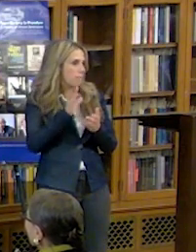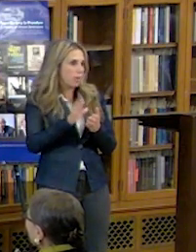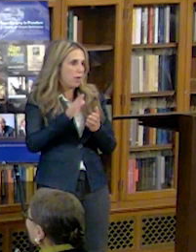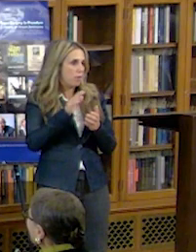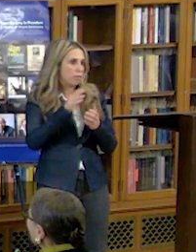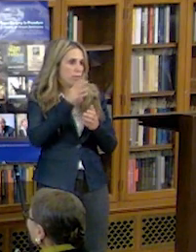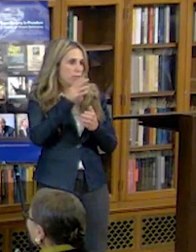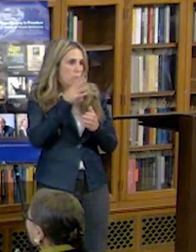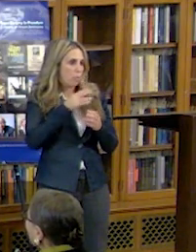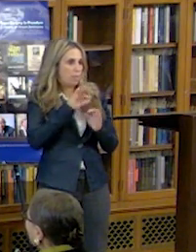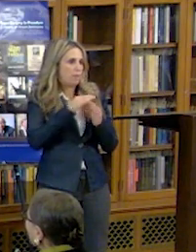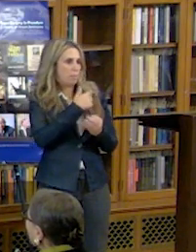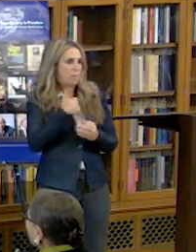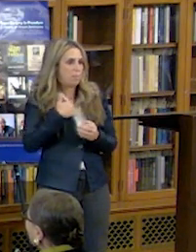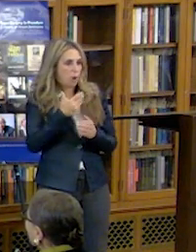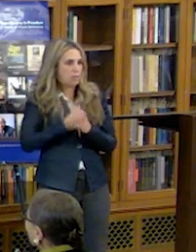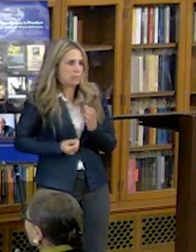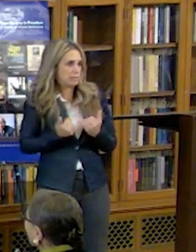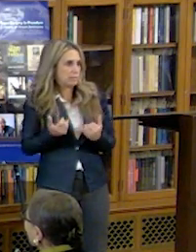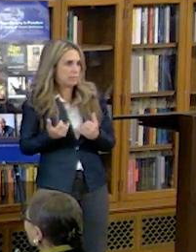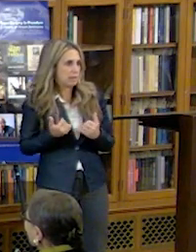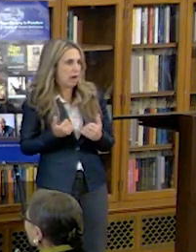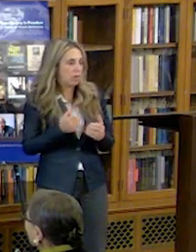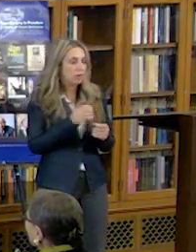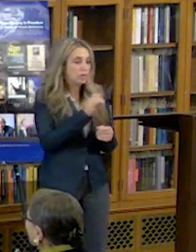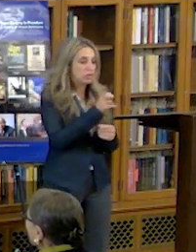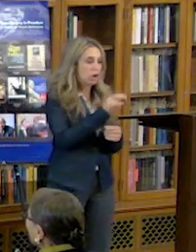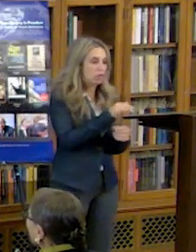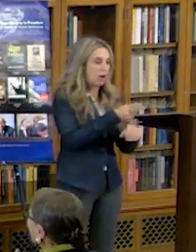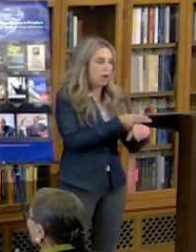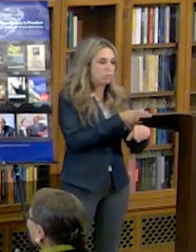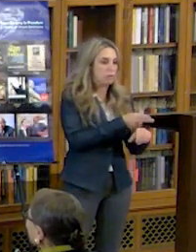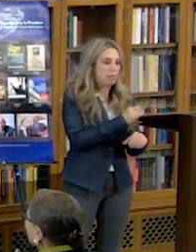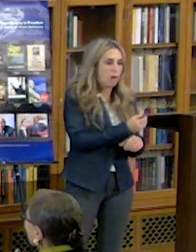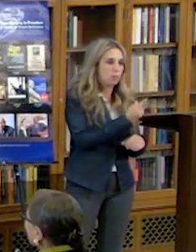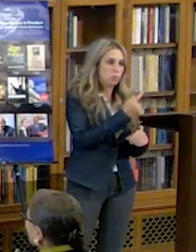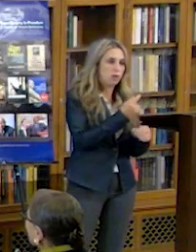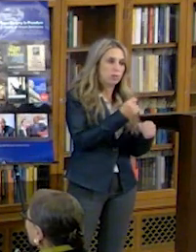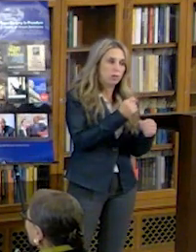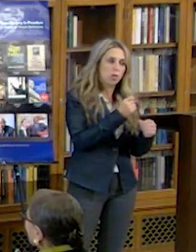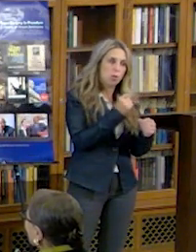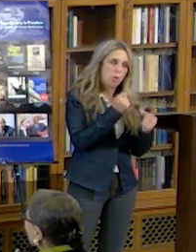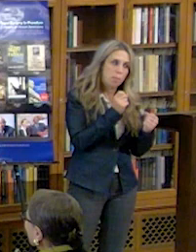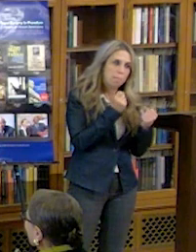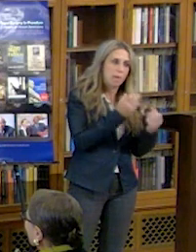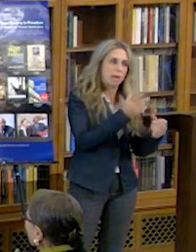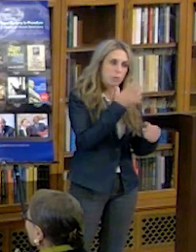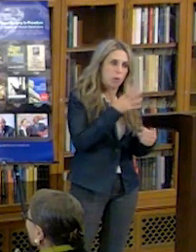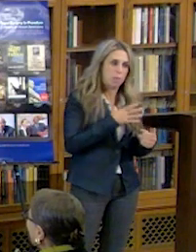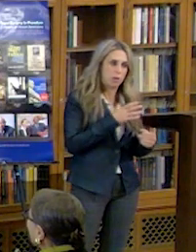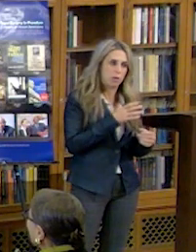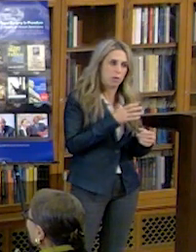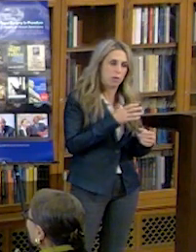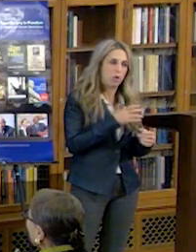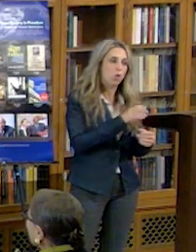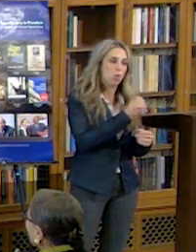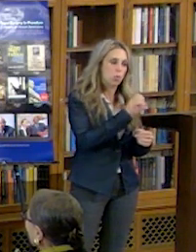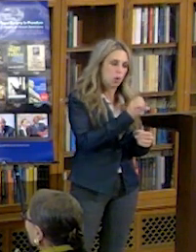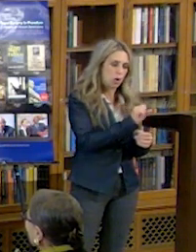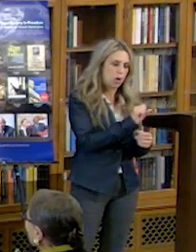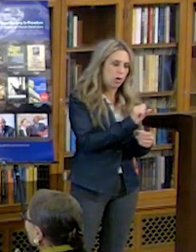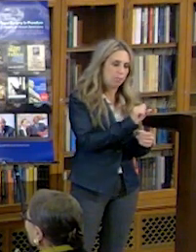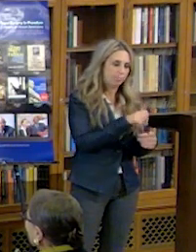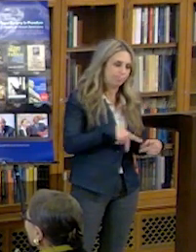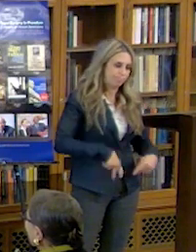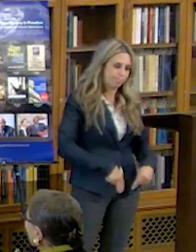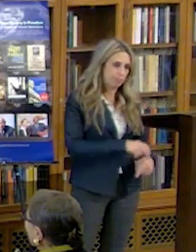that um Cherry hospital was one of the locations where many women were sterilized so that's the only work that I know of and